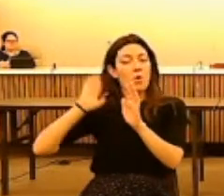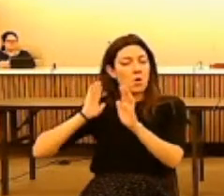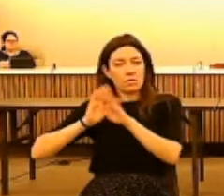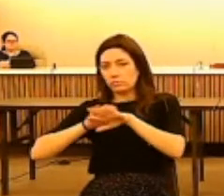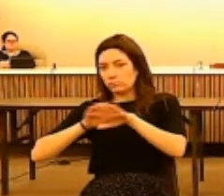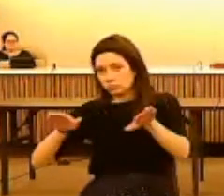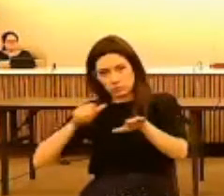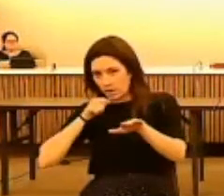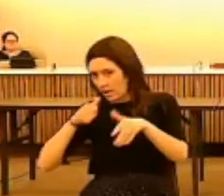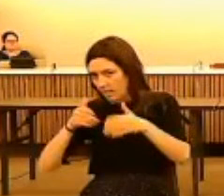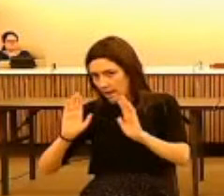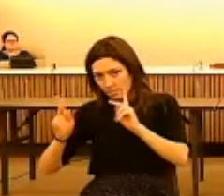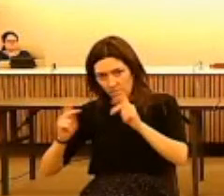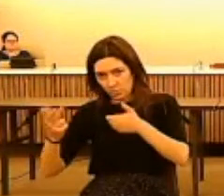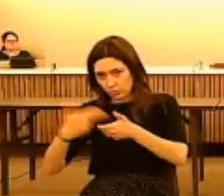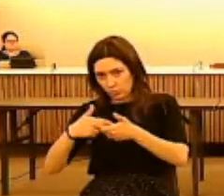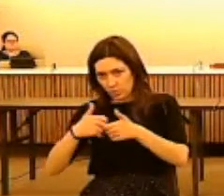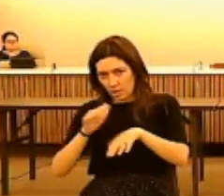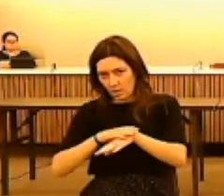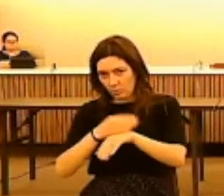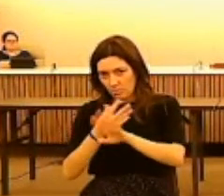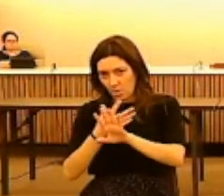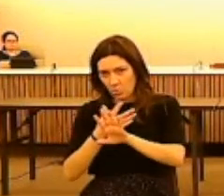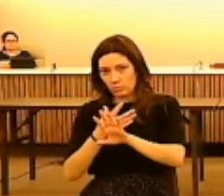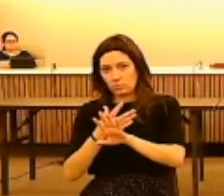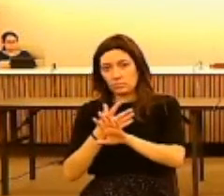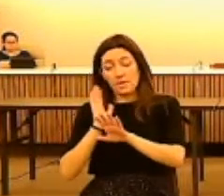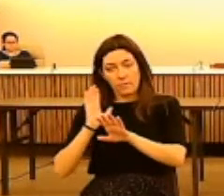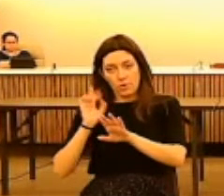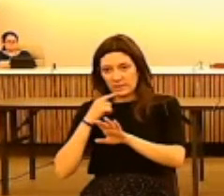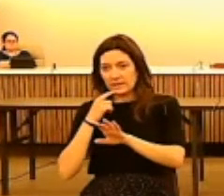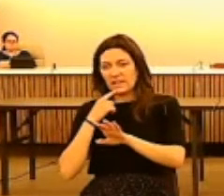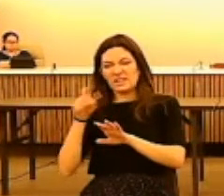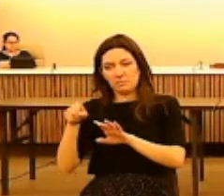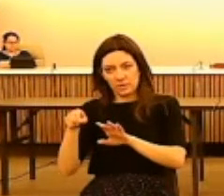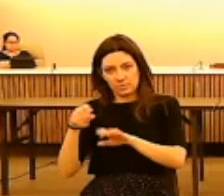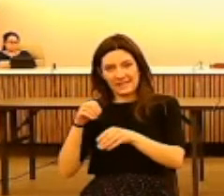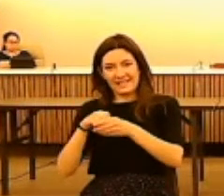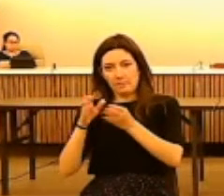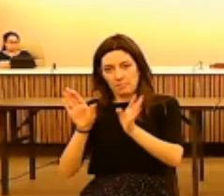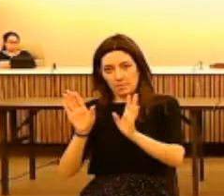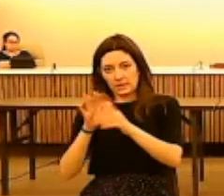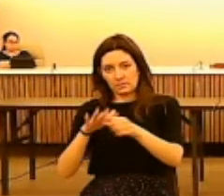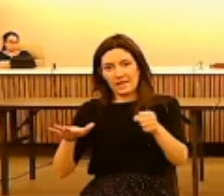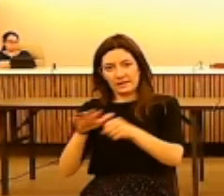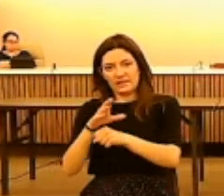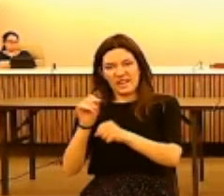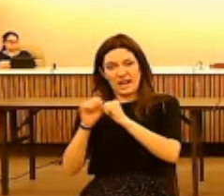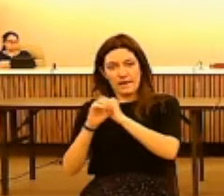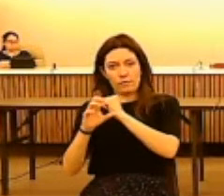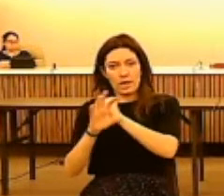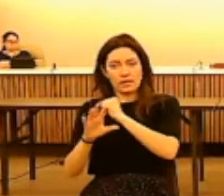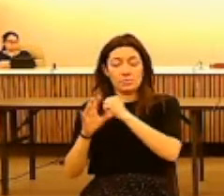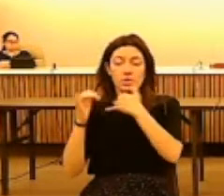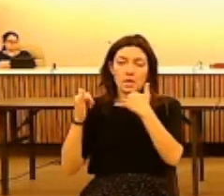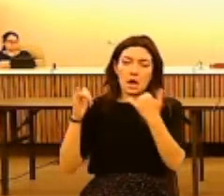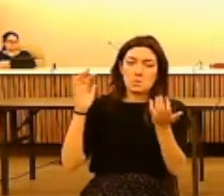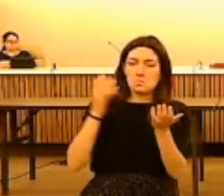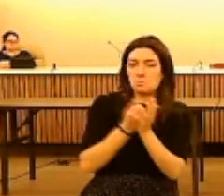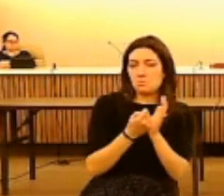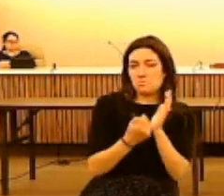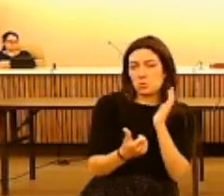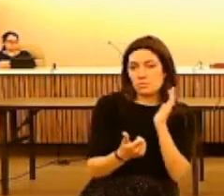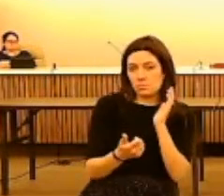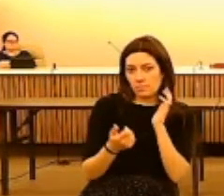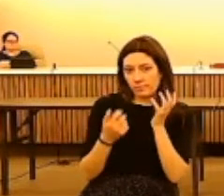was participating remotely, it had to be in a public space and advertised. So now basically